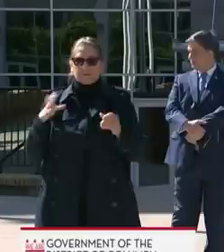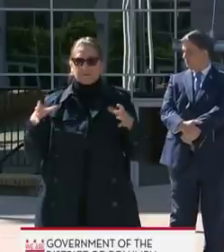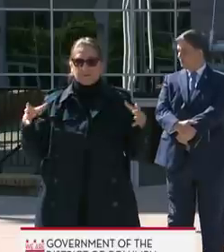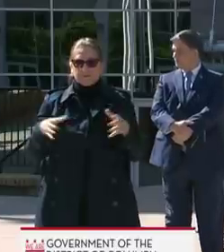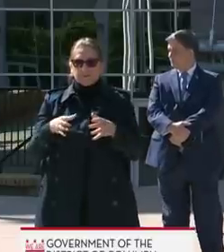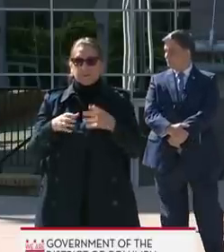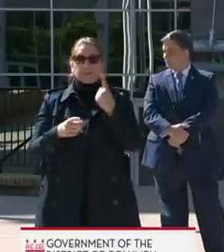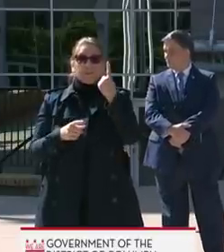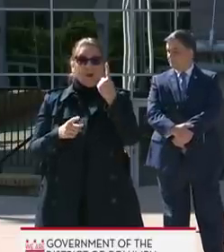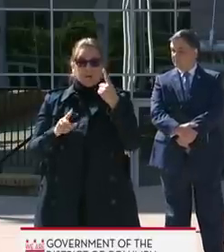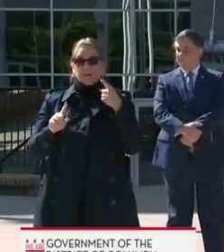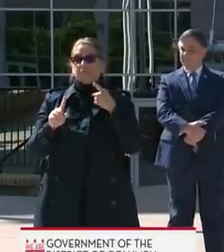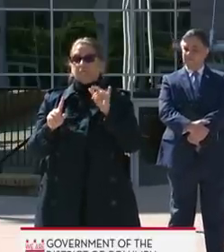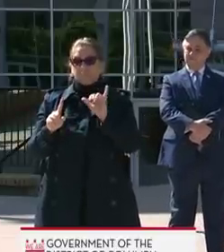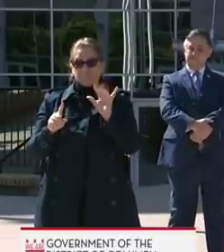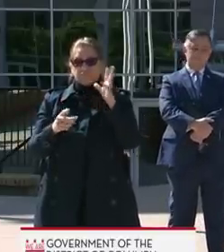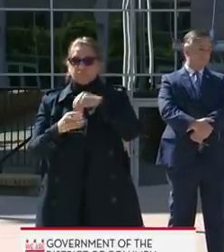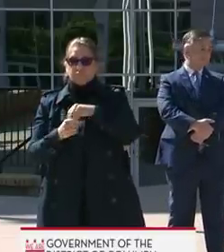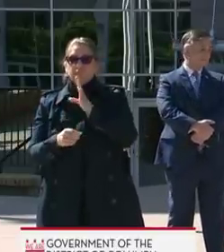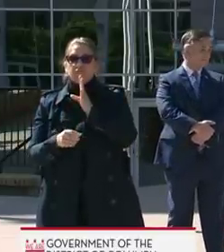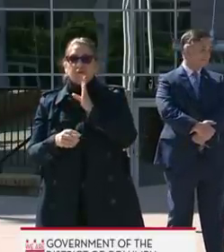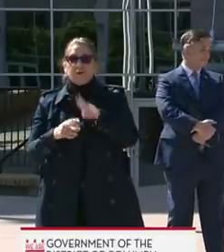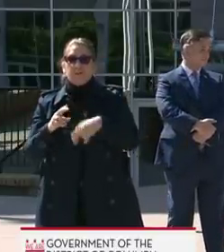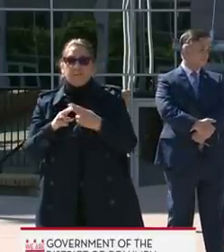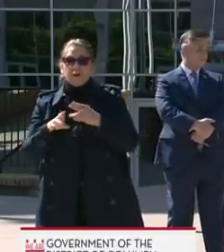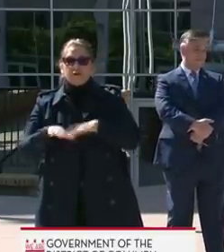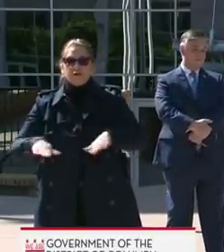that was previously approved in an emergency.